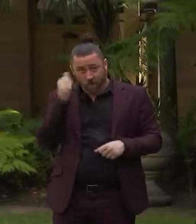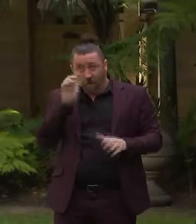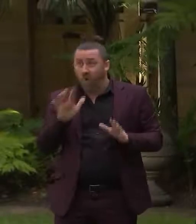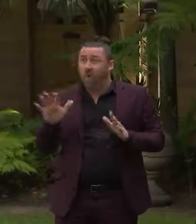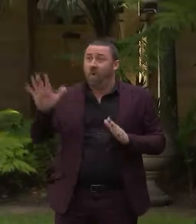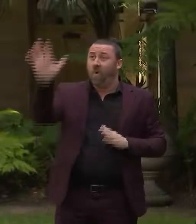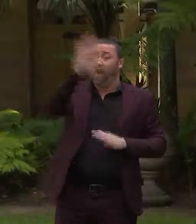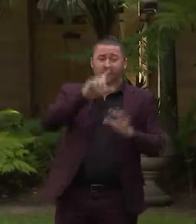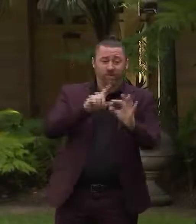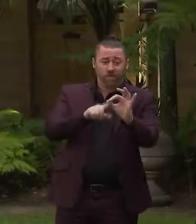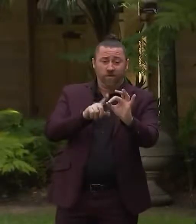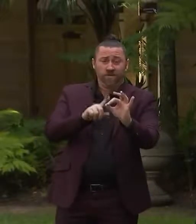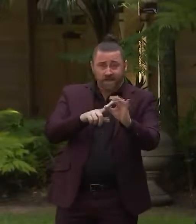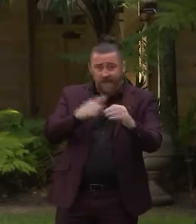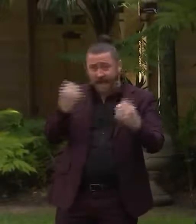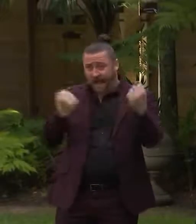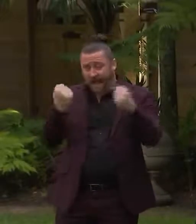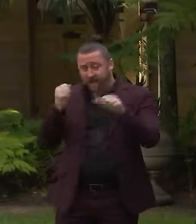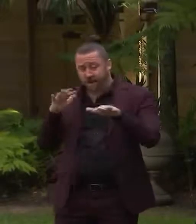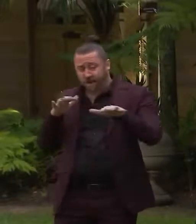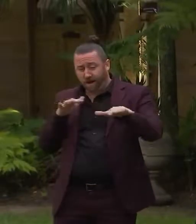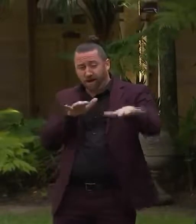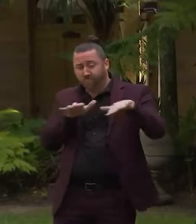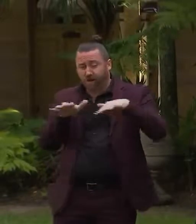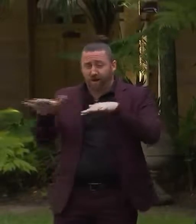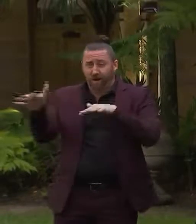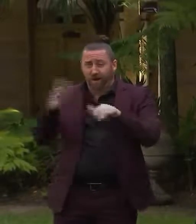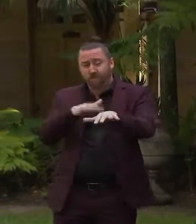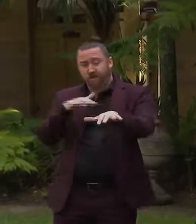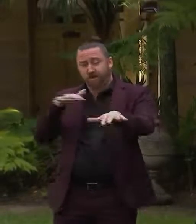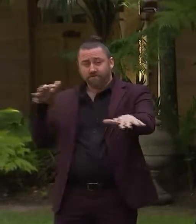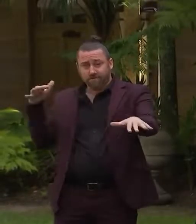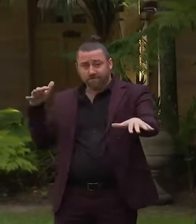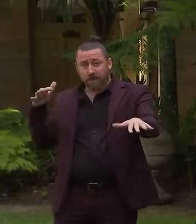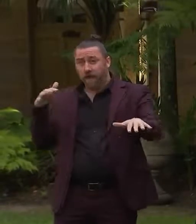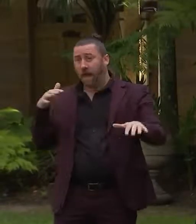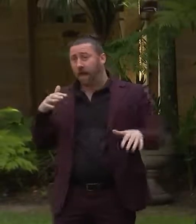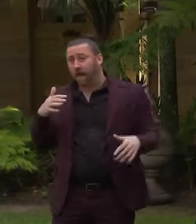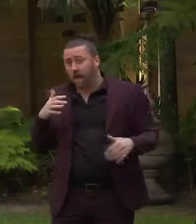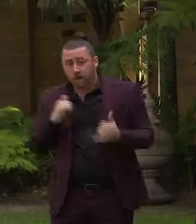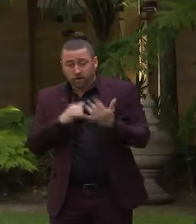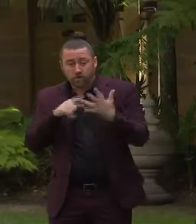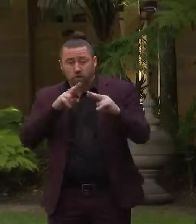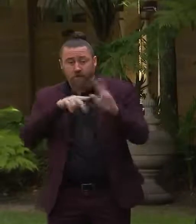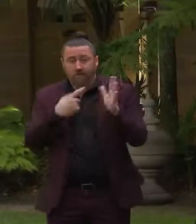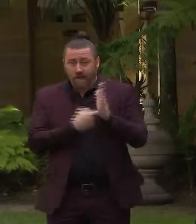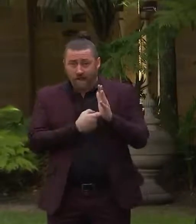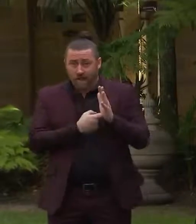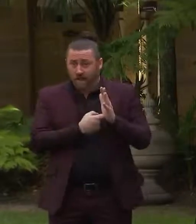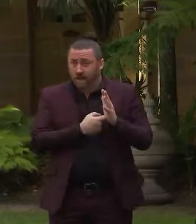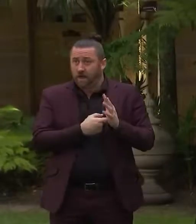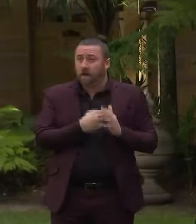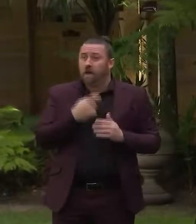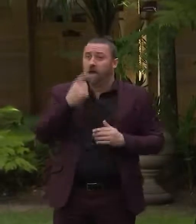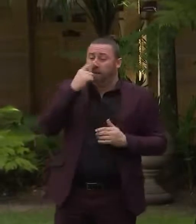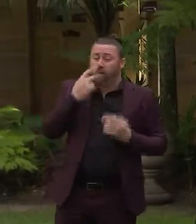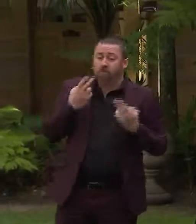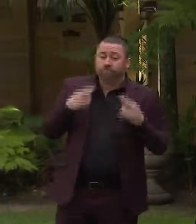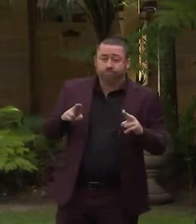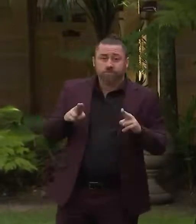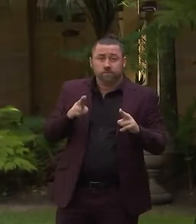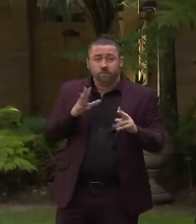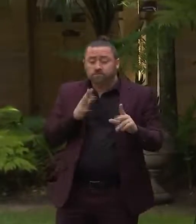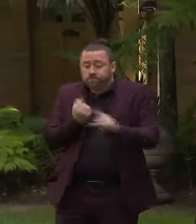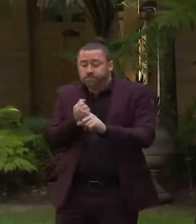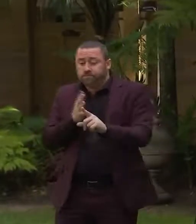state there will be significant traffic movement, and regrettably and tragically our road toll is currently 26 over what it was this time last year.